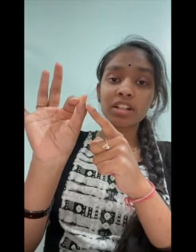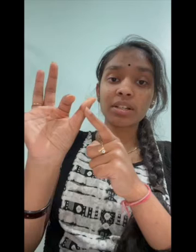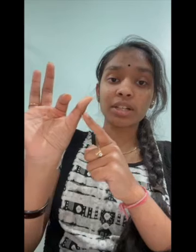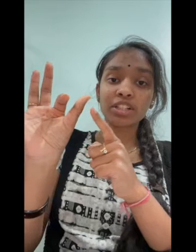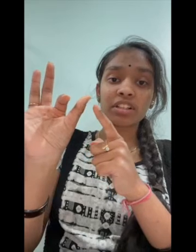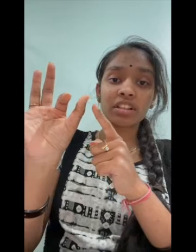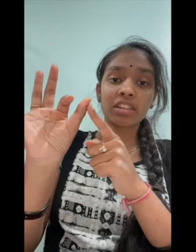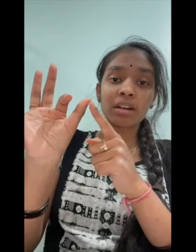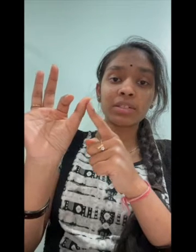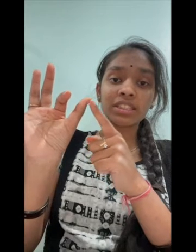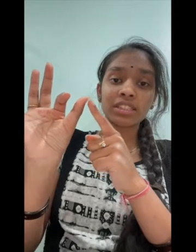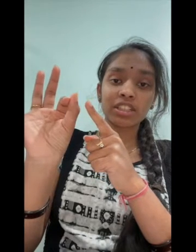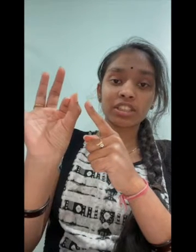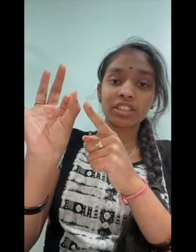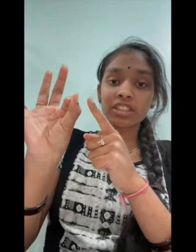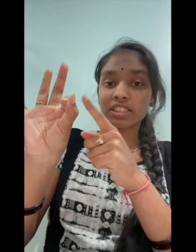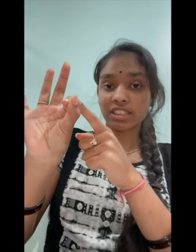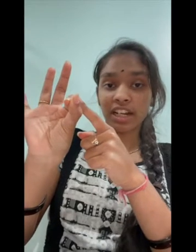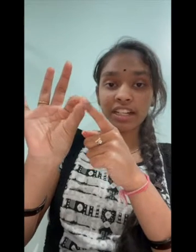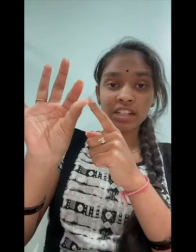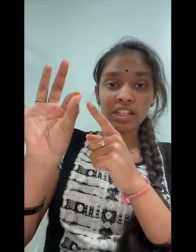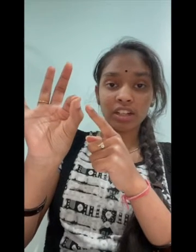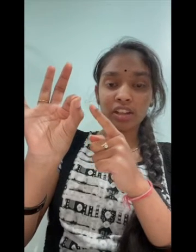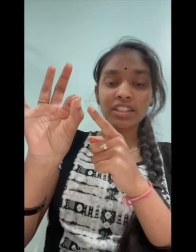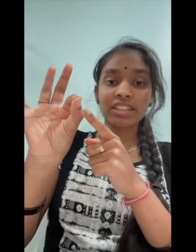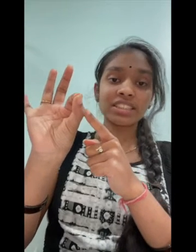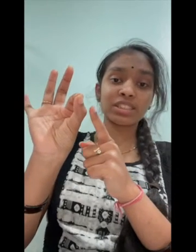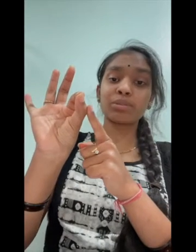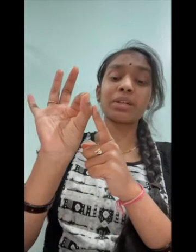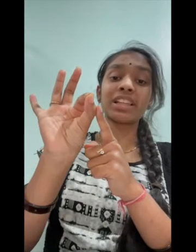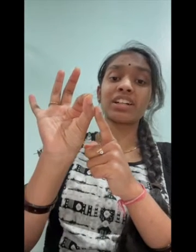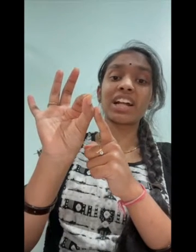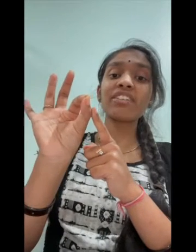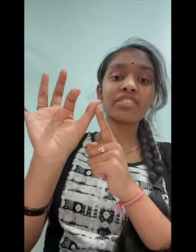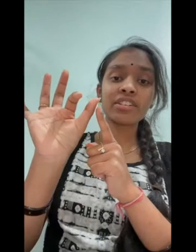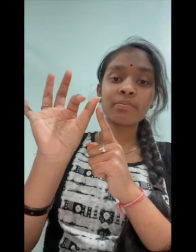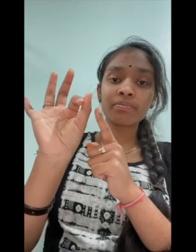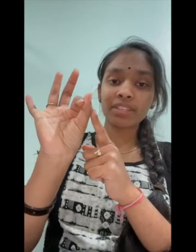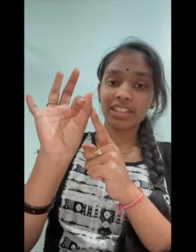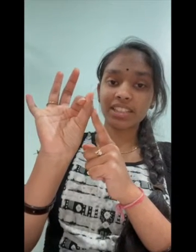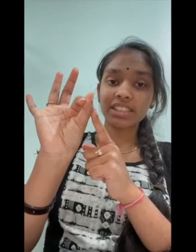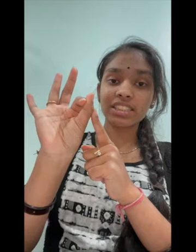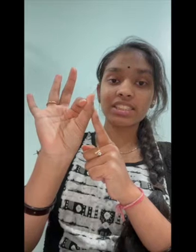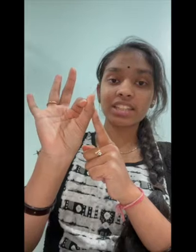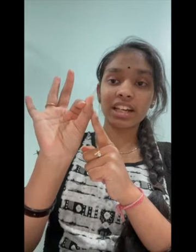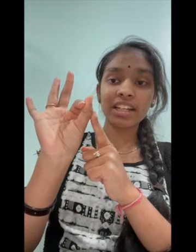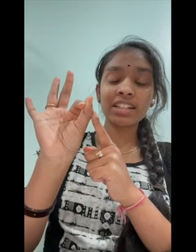and make sure the thumb is touching to the side. Not like this. This would be letter F. Like this. 9